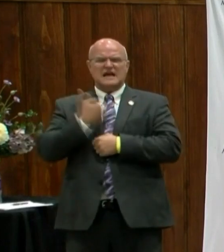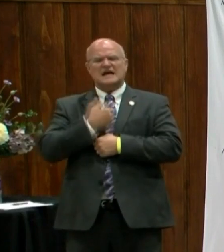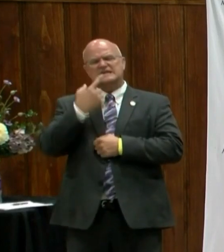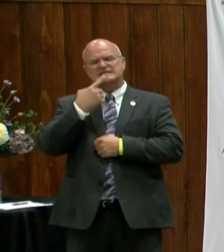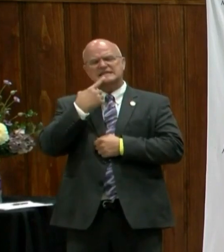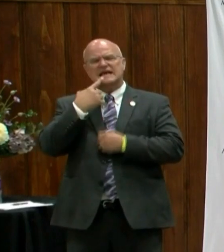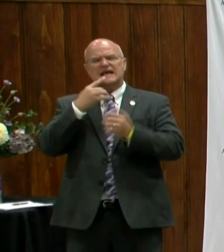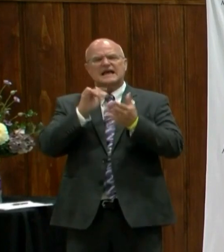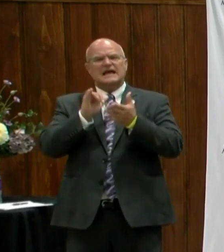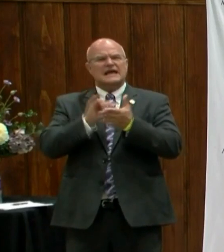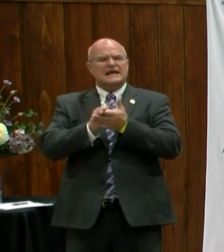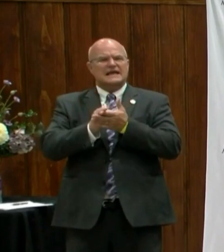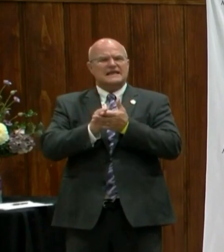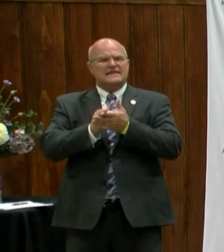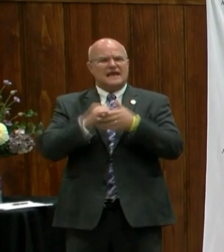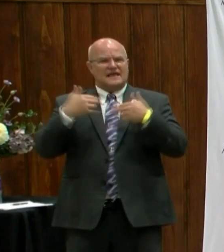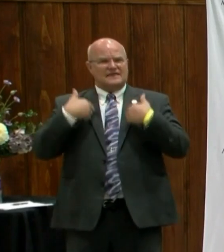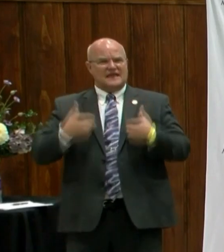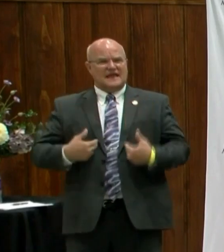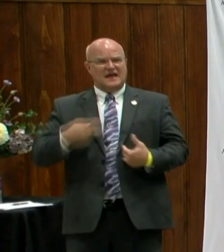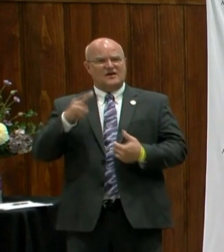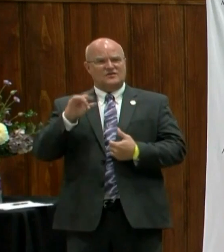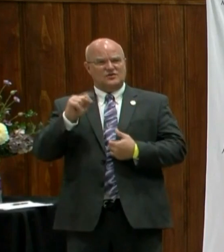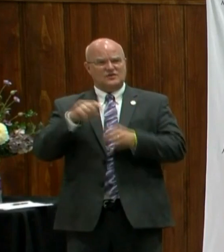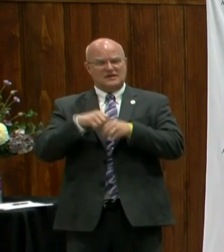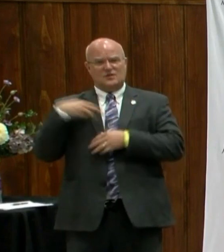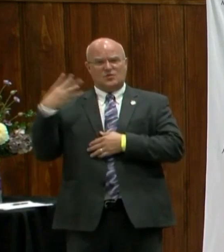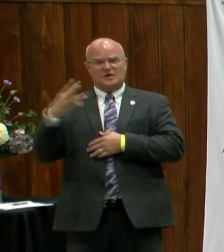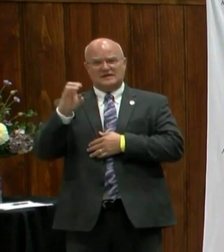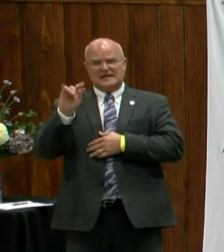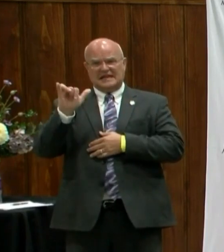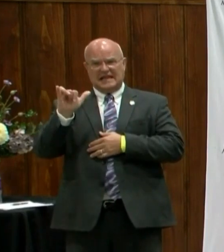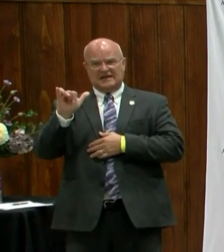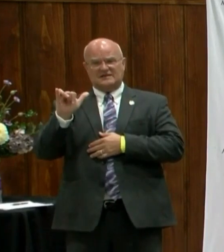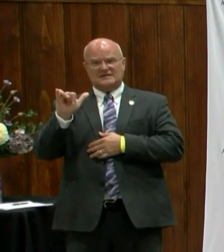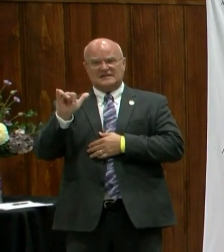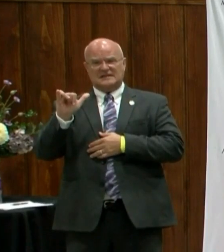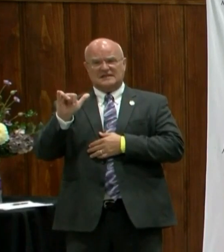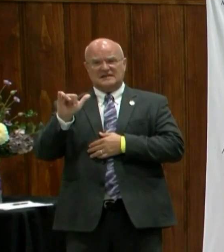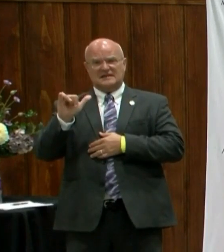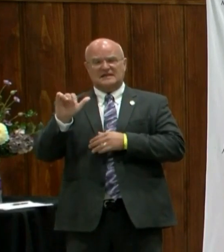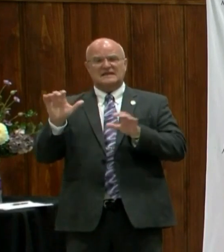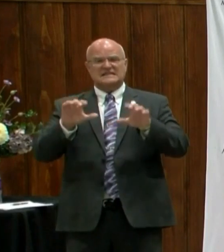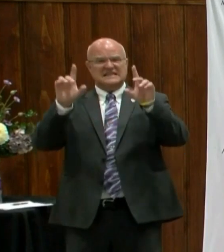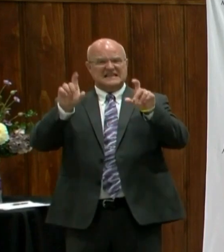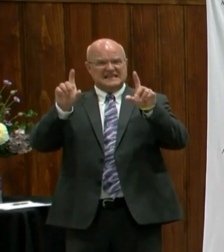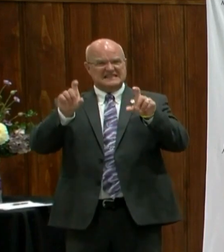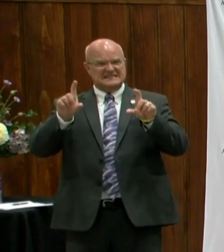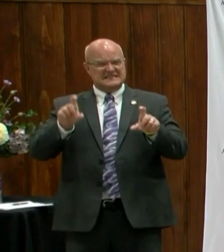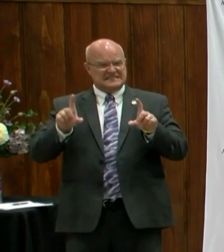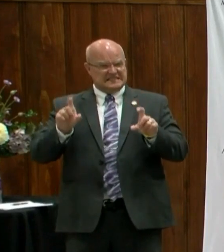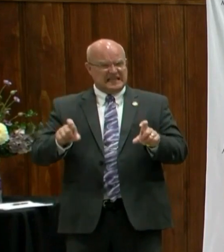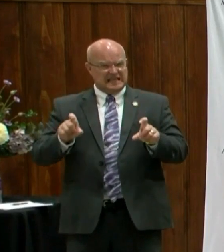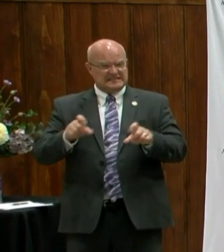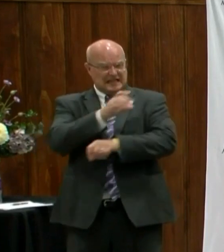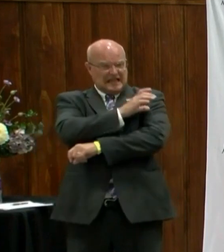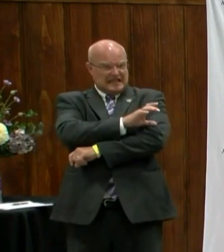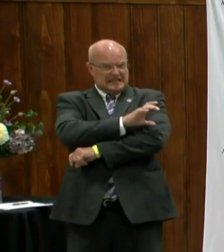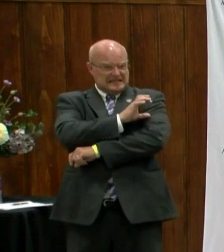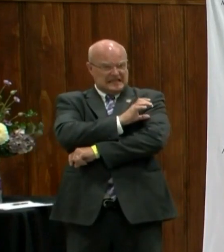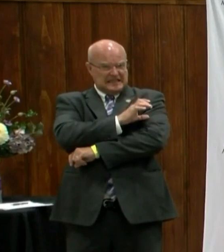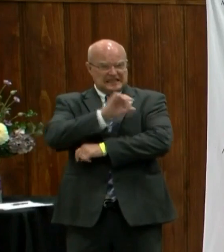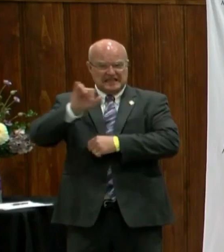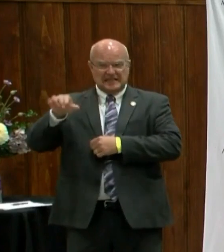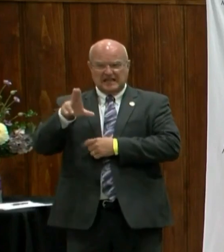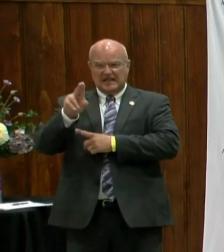that the health unit in Washington County here in Fayetteville did a testing clinic